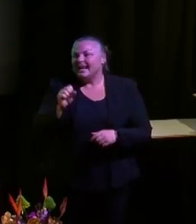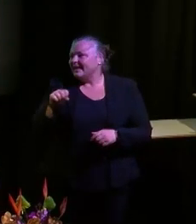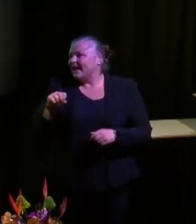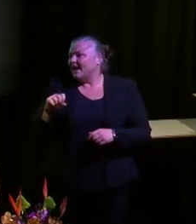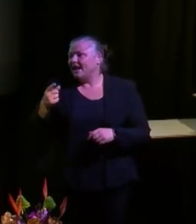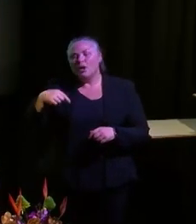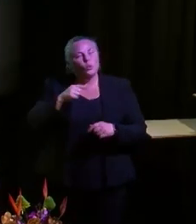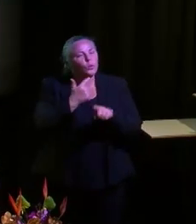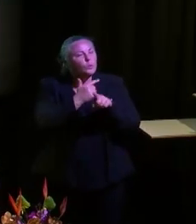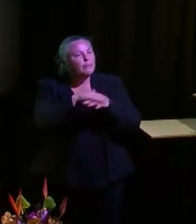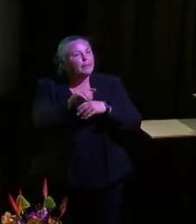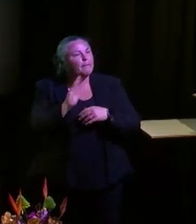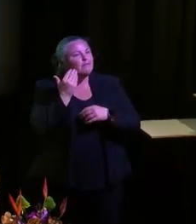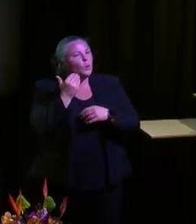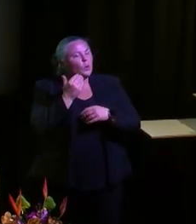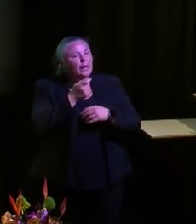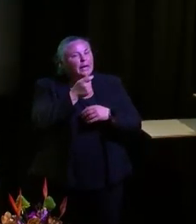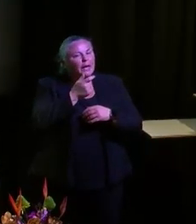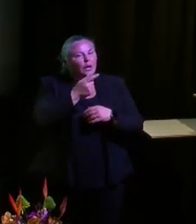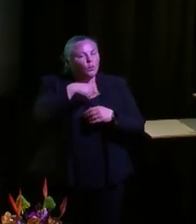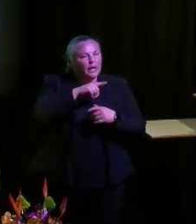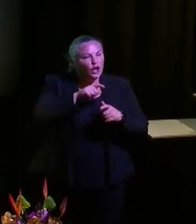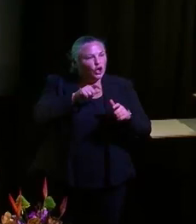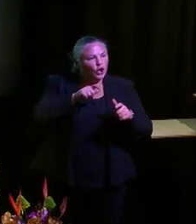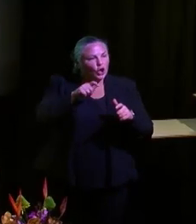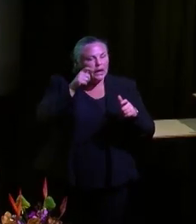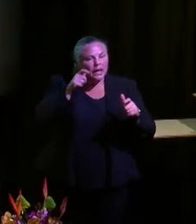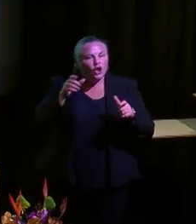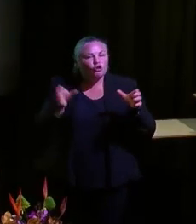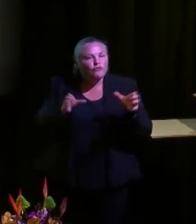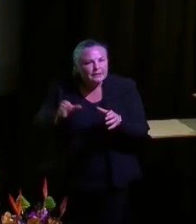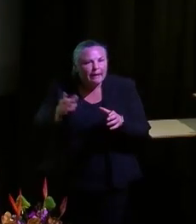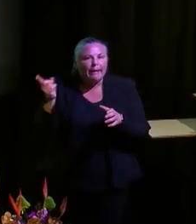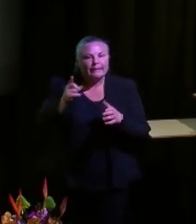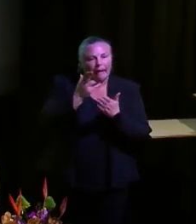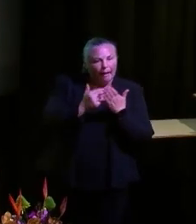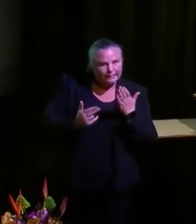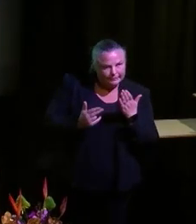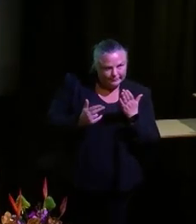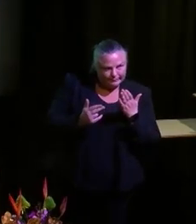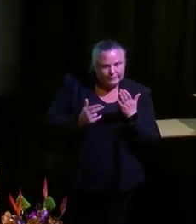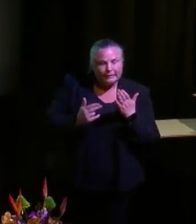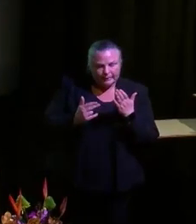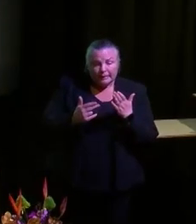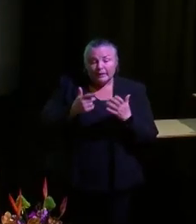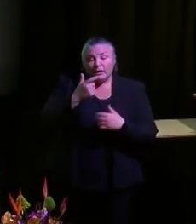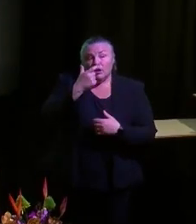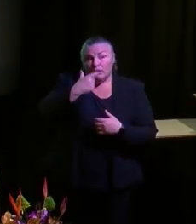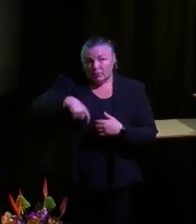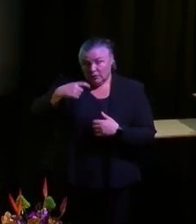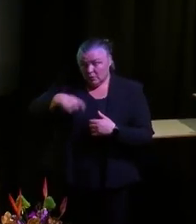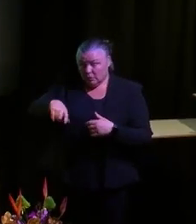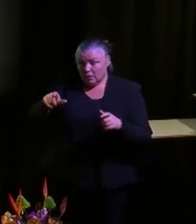and artists, there's a level of trust. It's like this conduit between each other, and the curator is